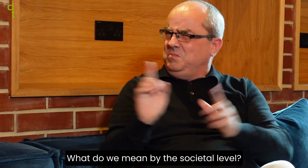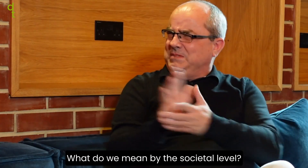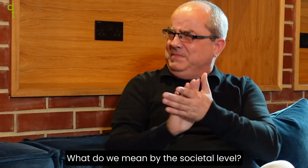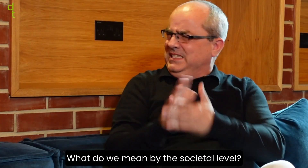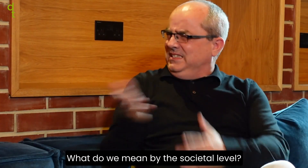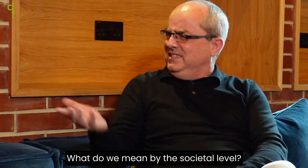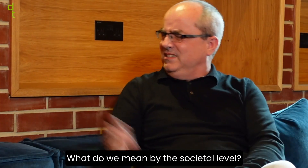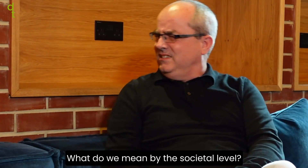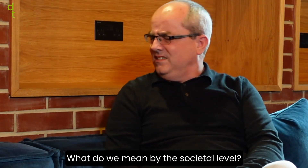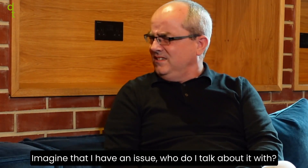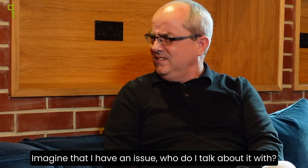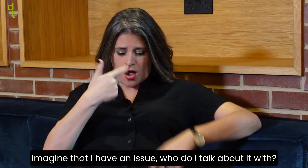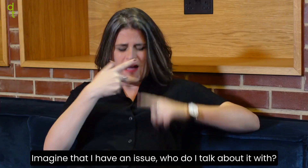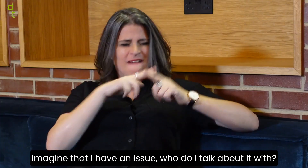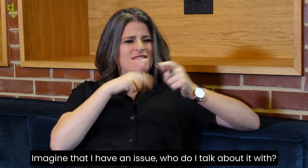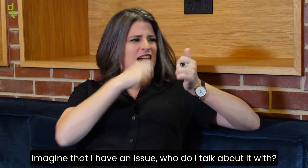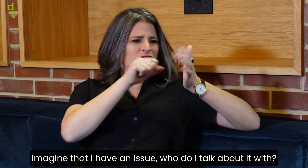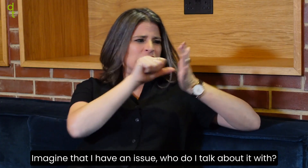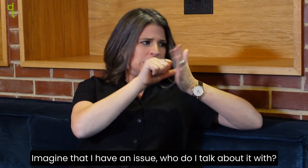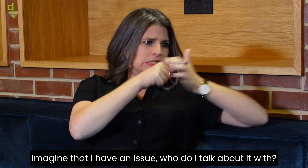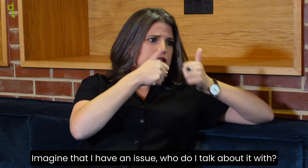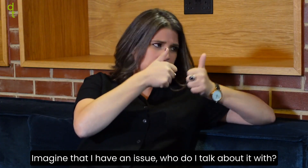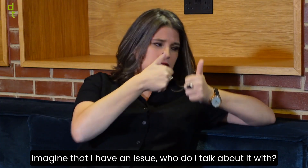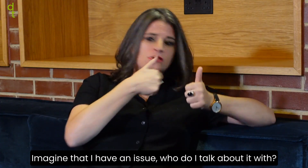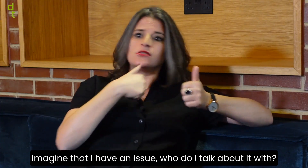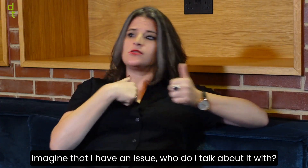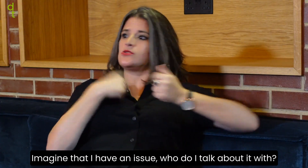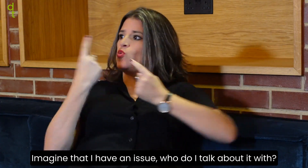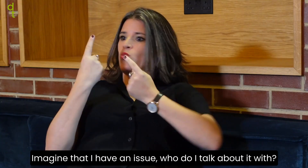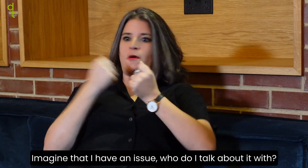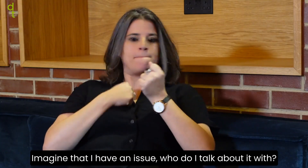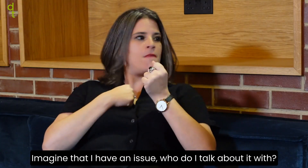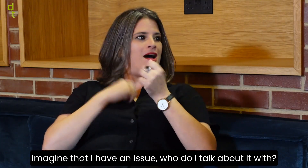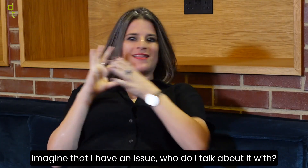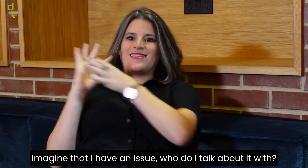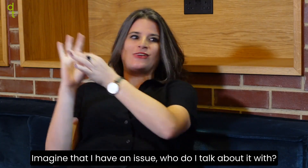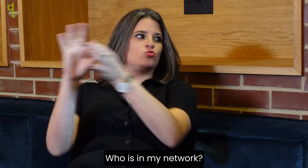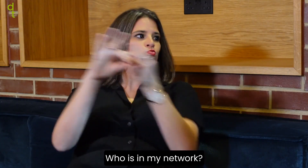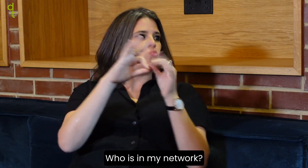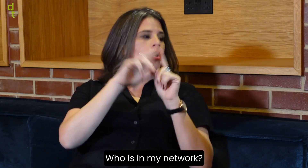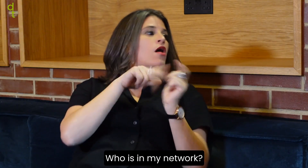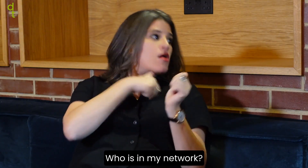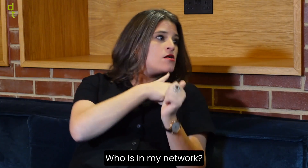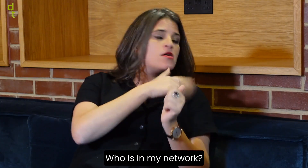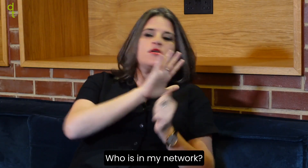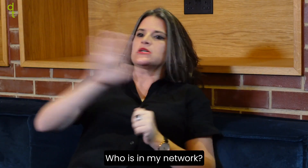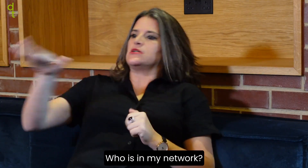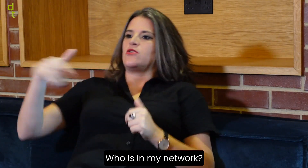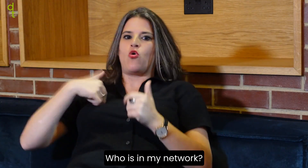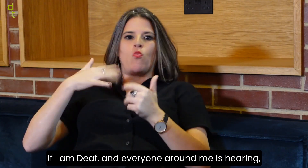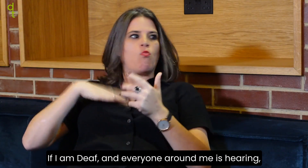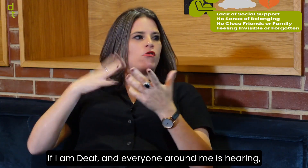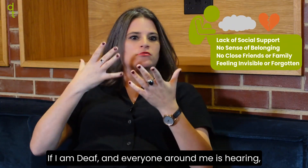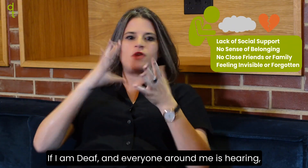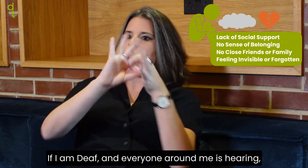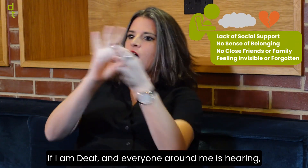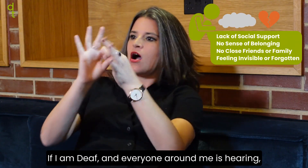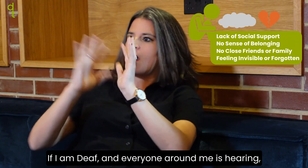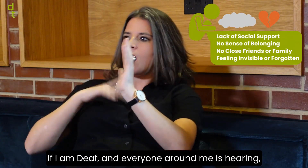level? Imagine that I have an issue. Who do I talk about it with? Who's in my network? If I'm deaf and